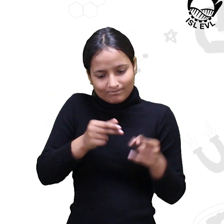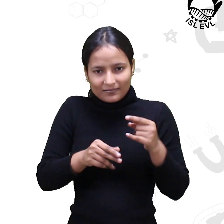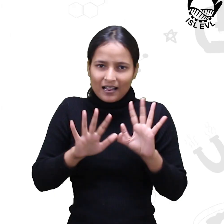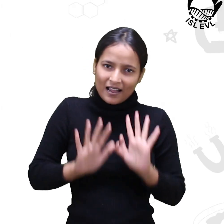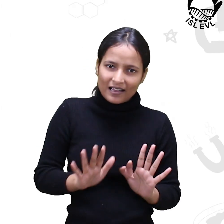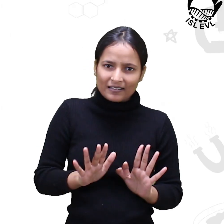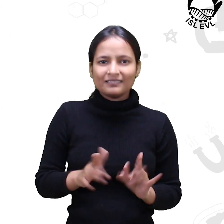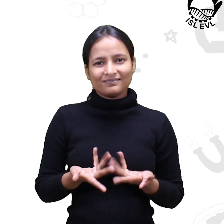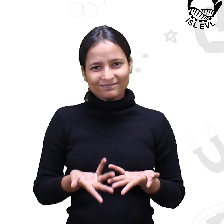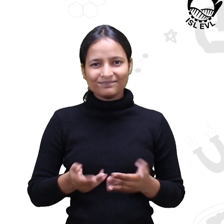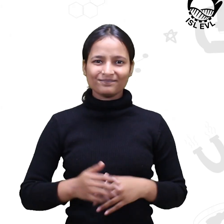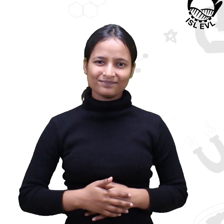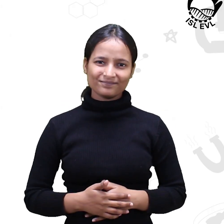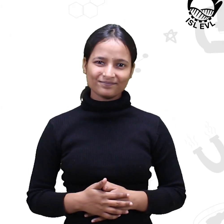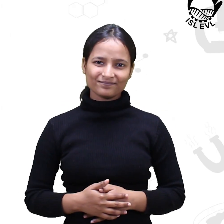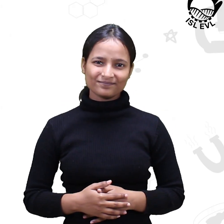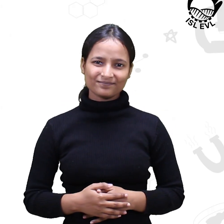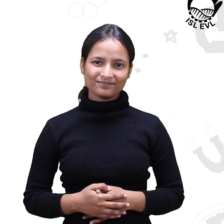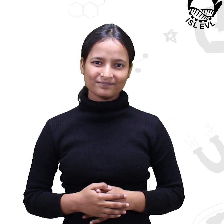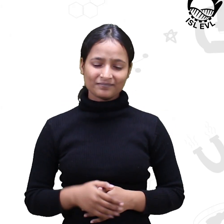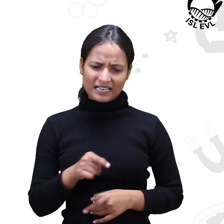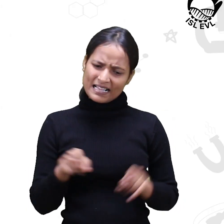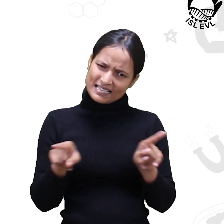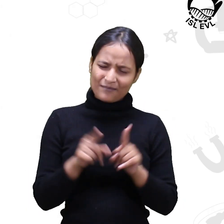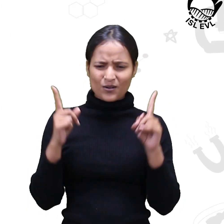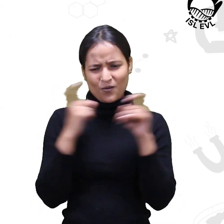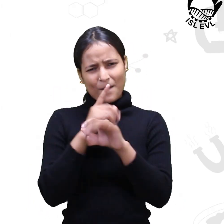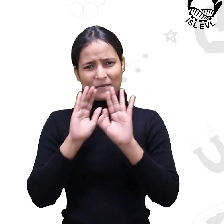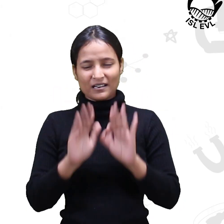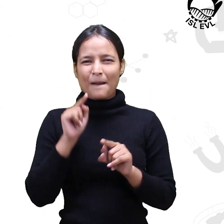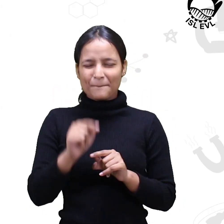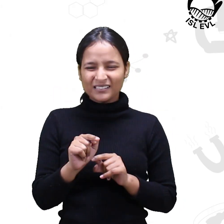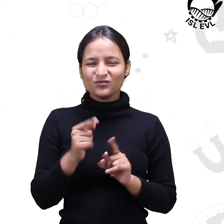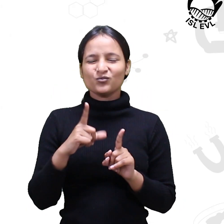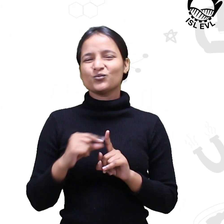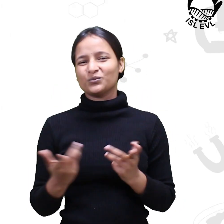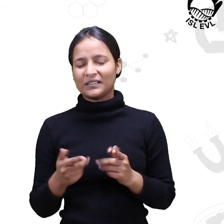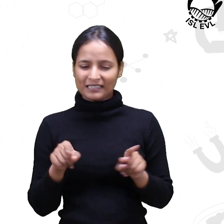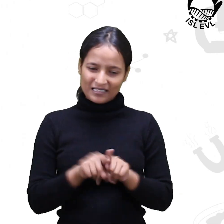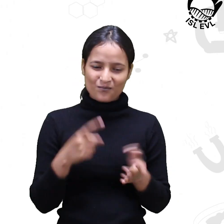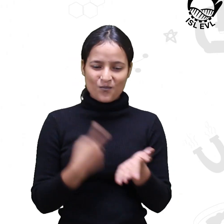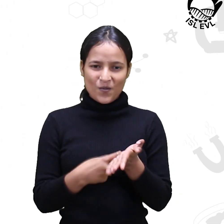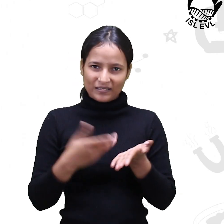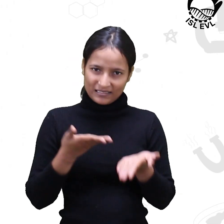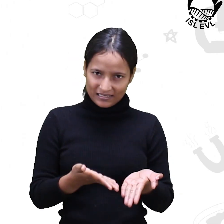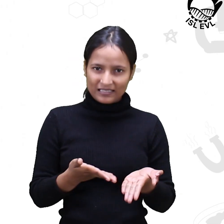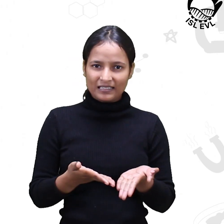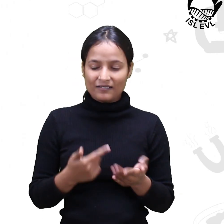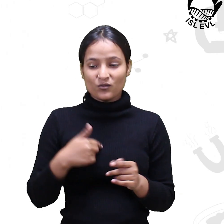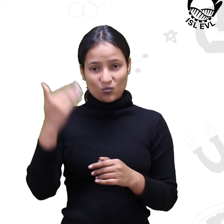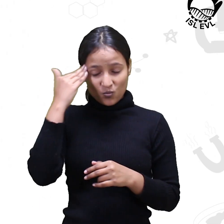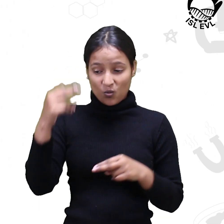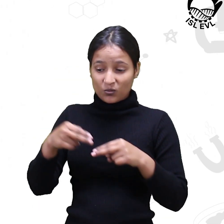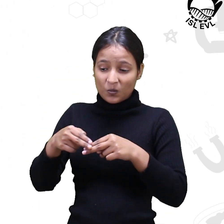They also now we know that bacteria also communicate with each other. It is little philosophical, Karthik. Okay, so we need to really draw the line where